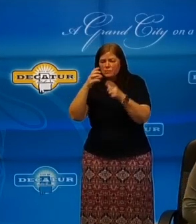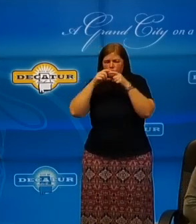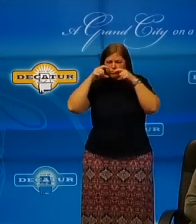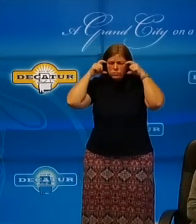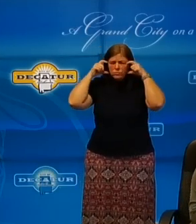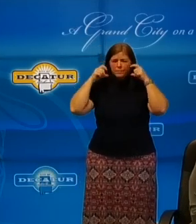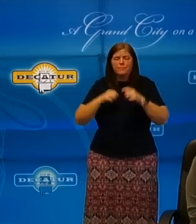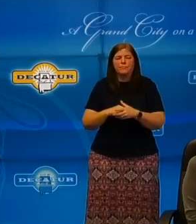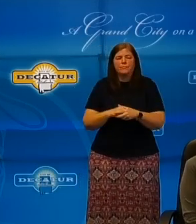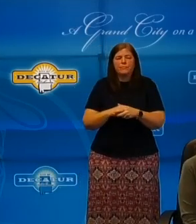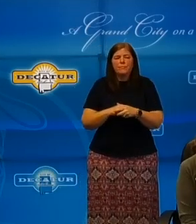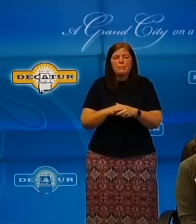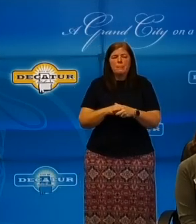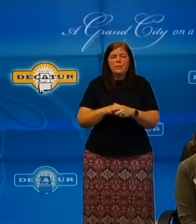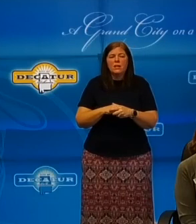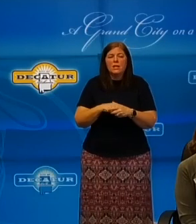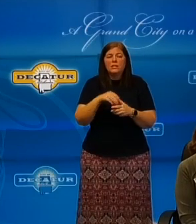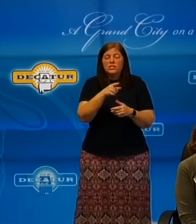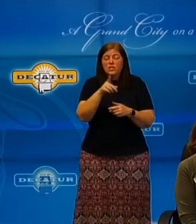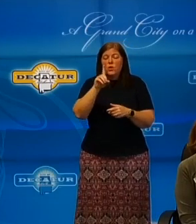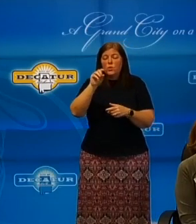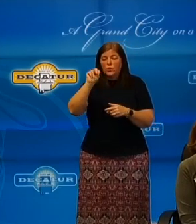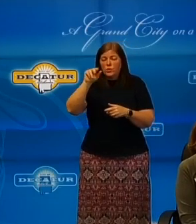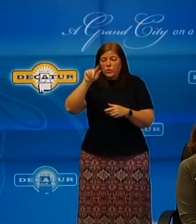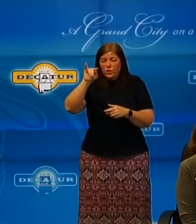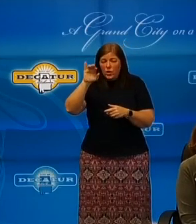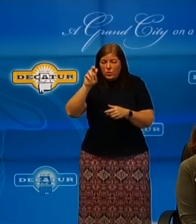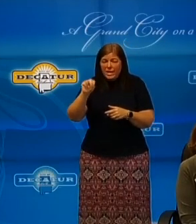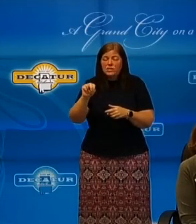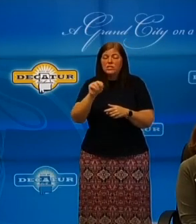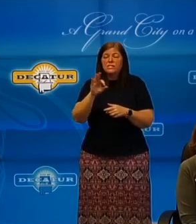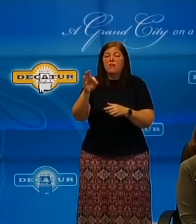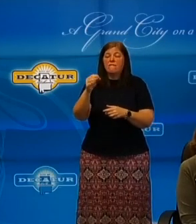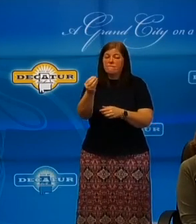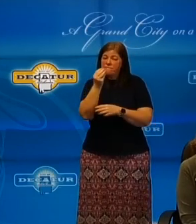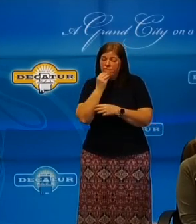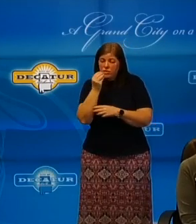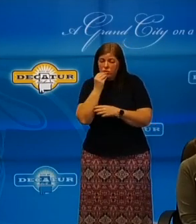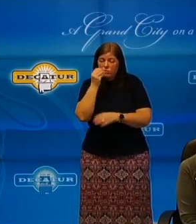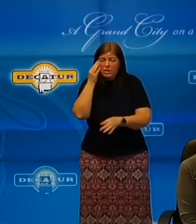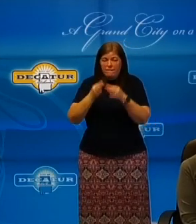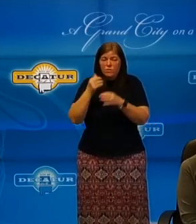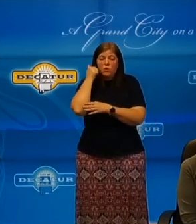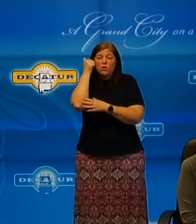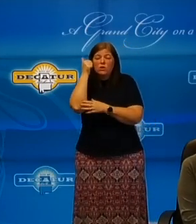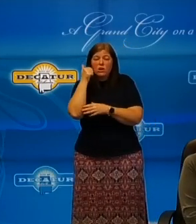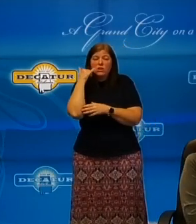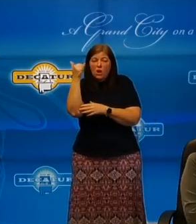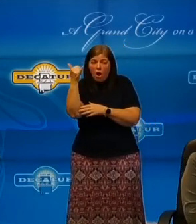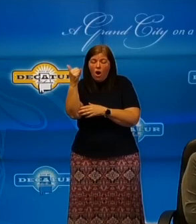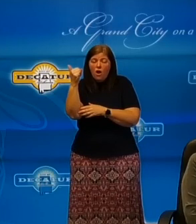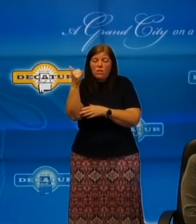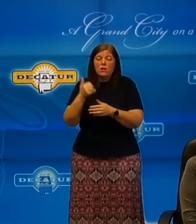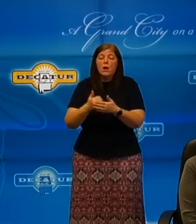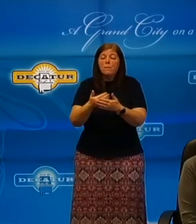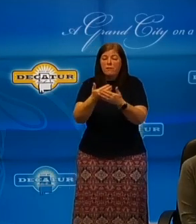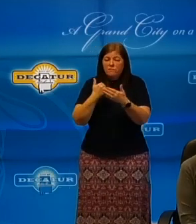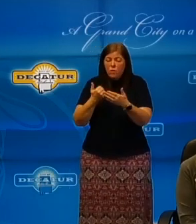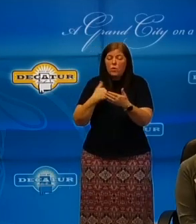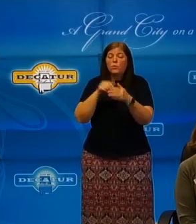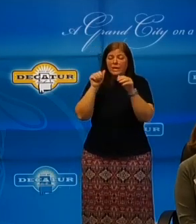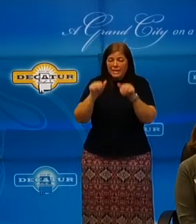Okay, so donations of food, if you will call ahead, then we